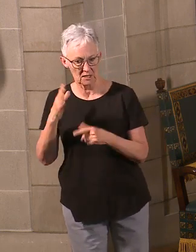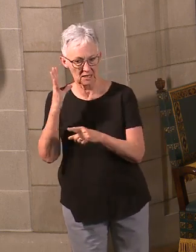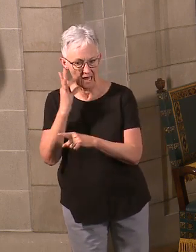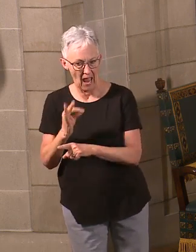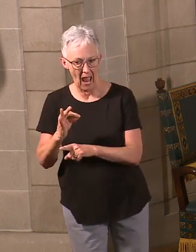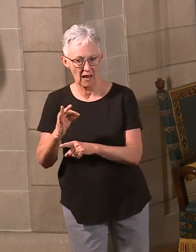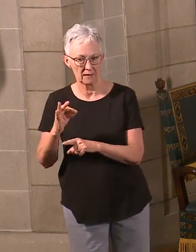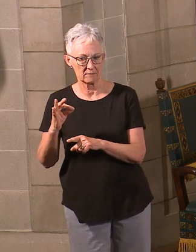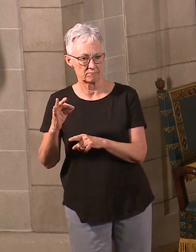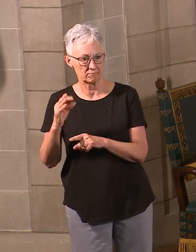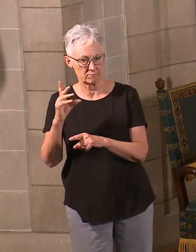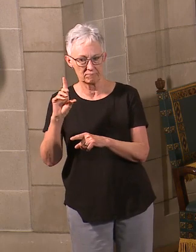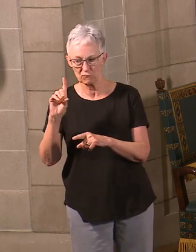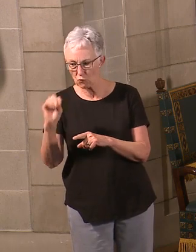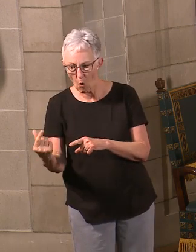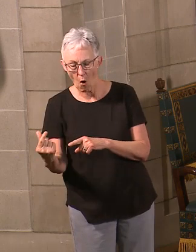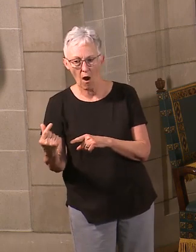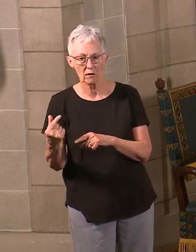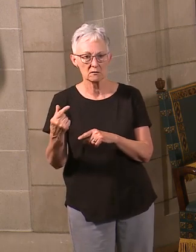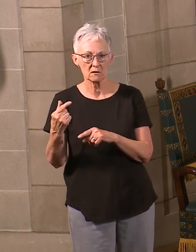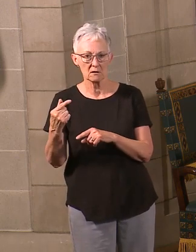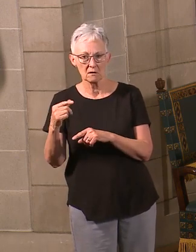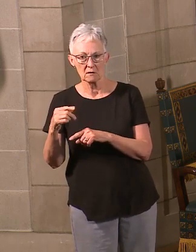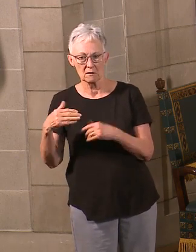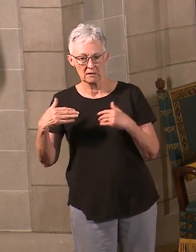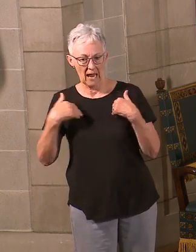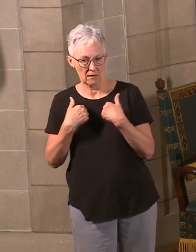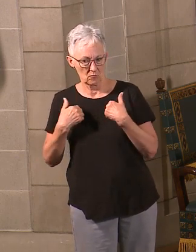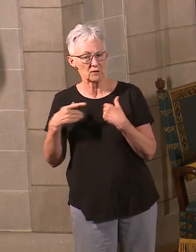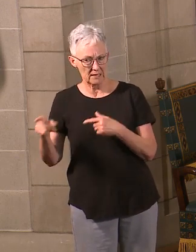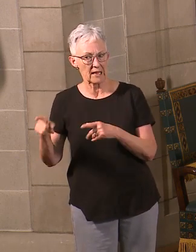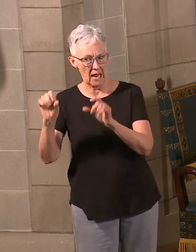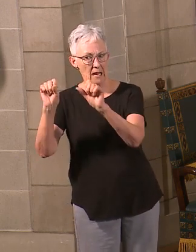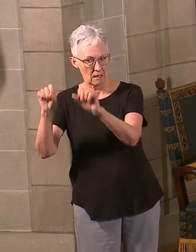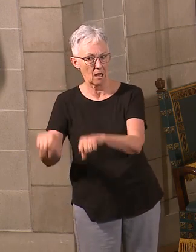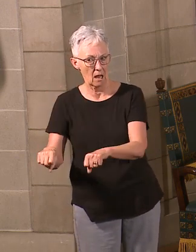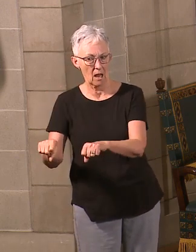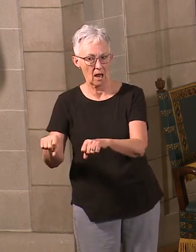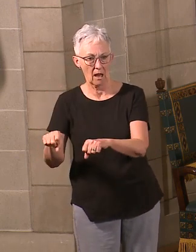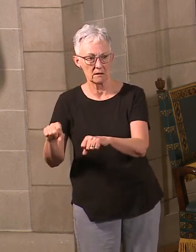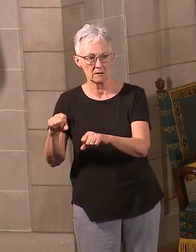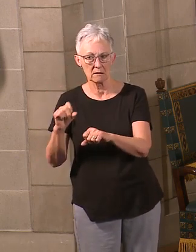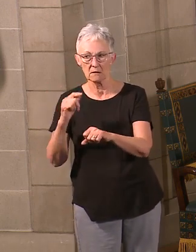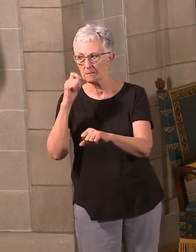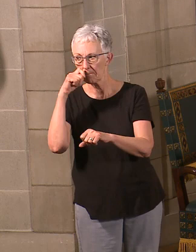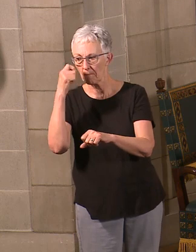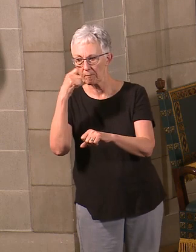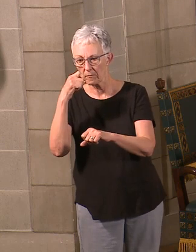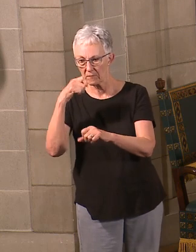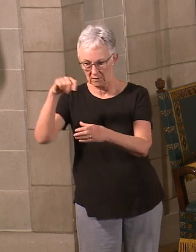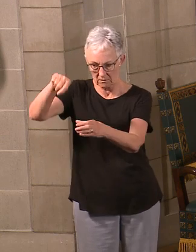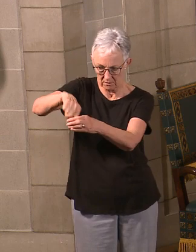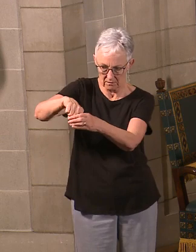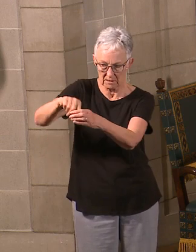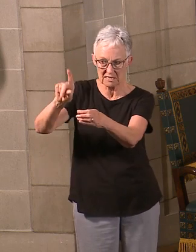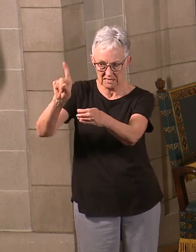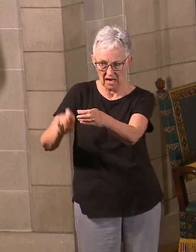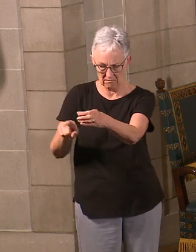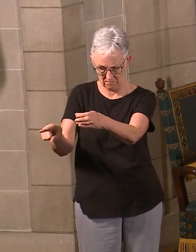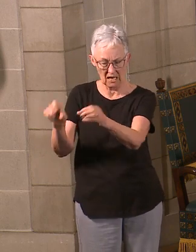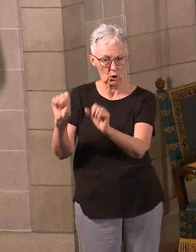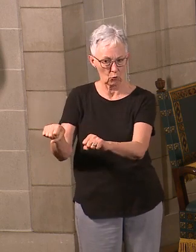Culture positive, what do you mean? that they do like a swab, a nasal swab like you would for a patient. And then that animal could